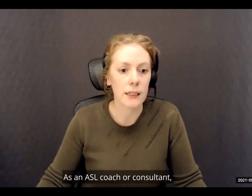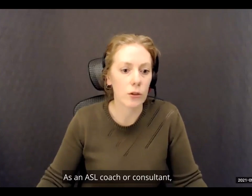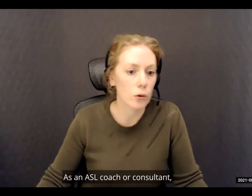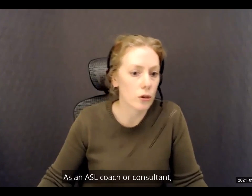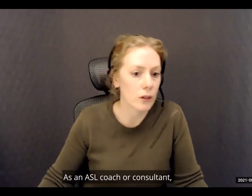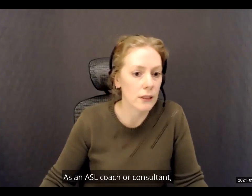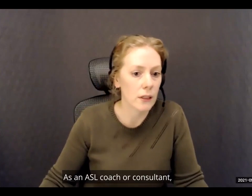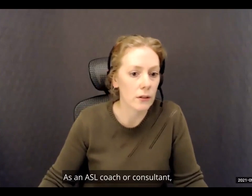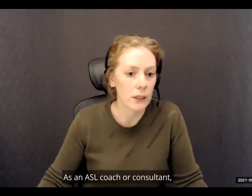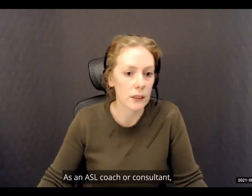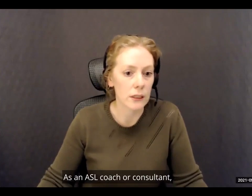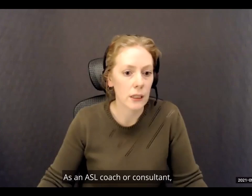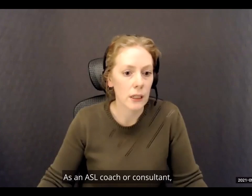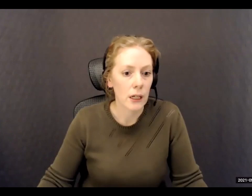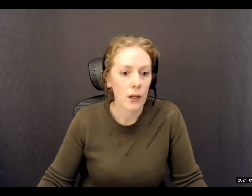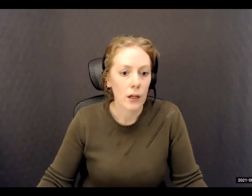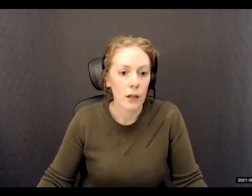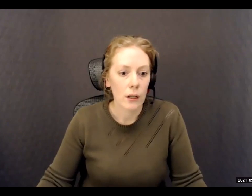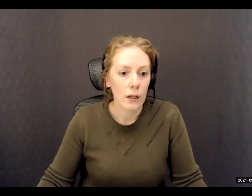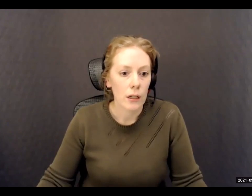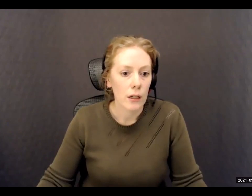As an ASL coach or consultant,